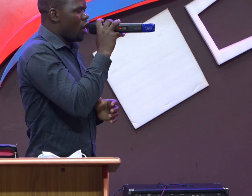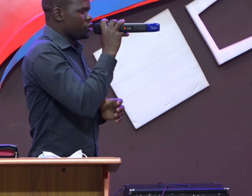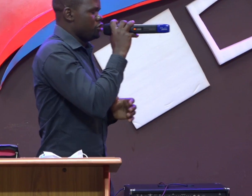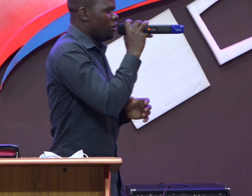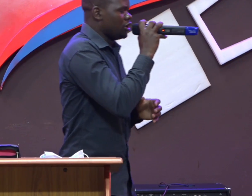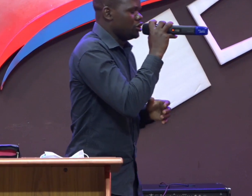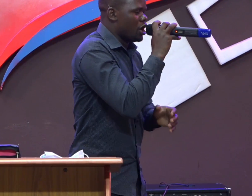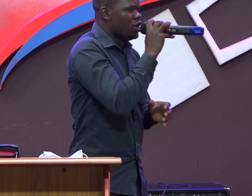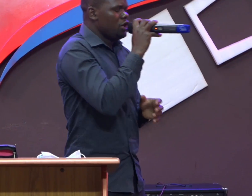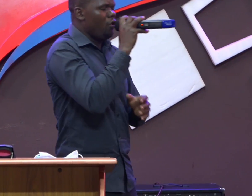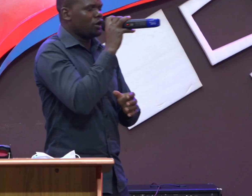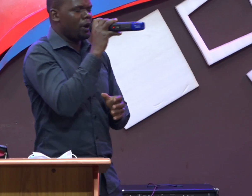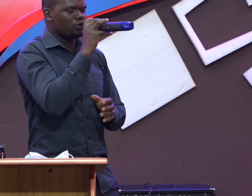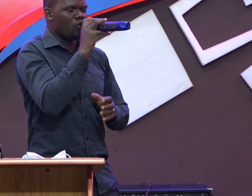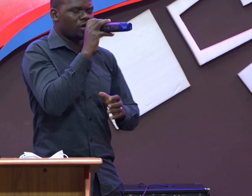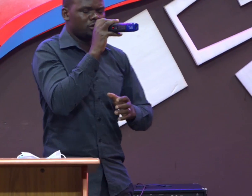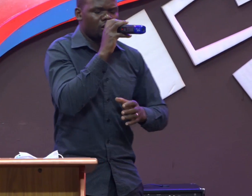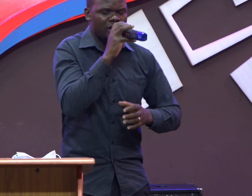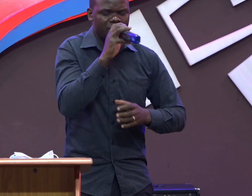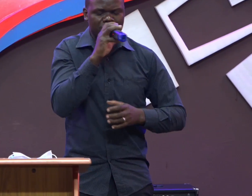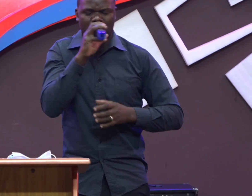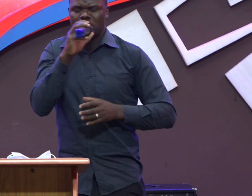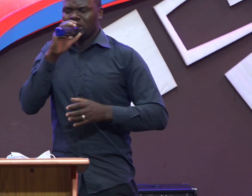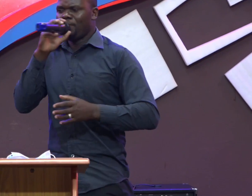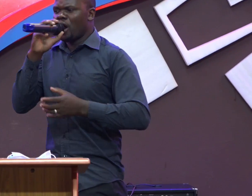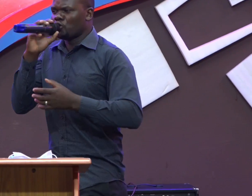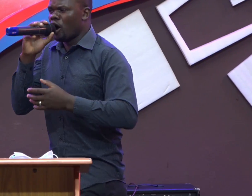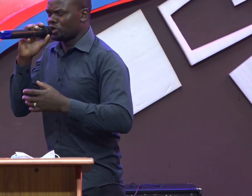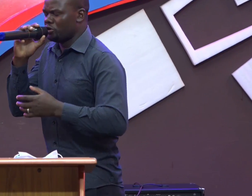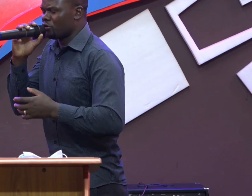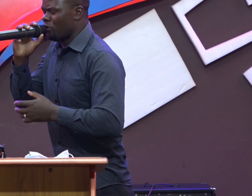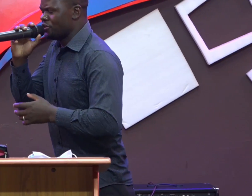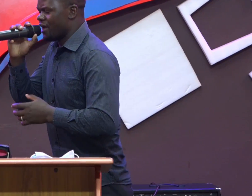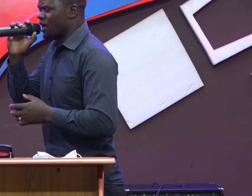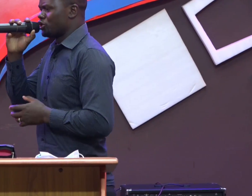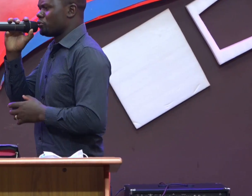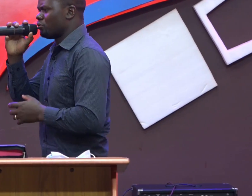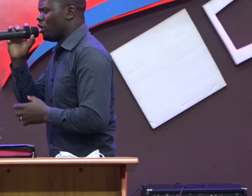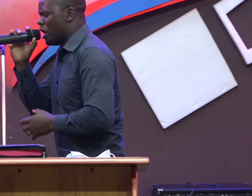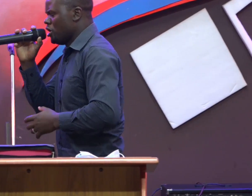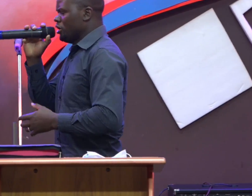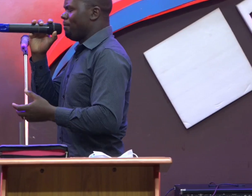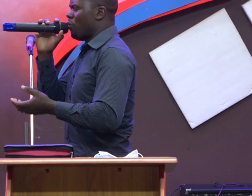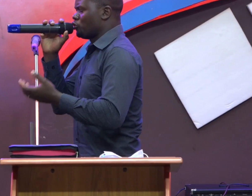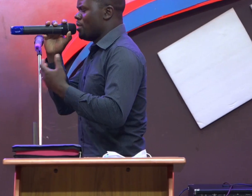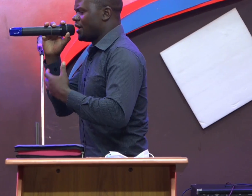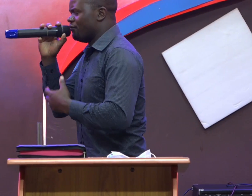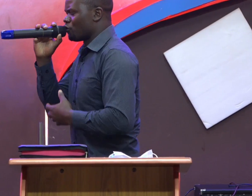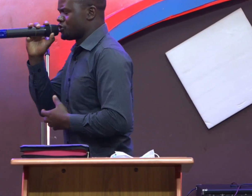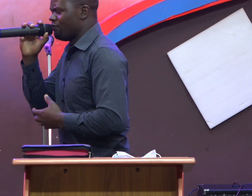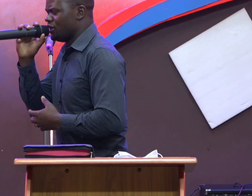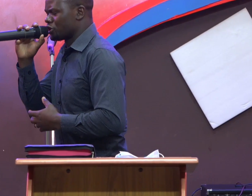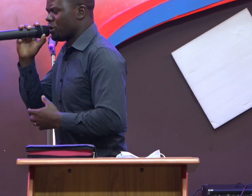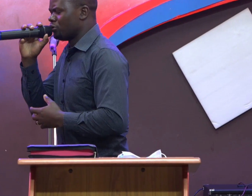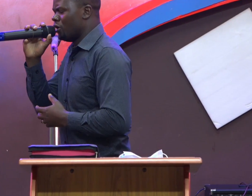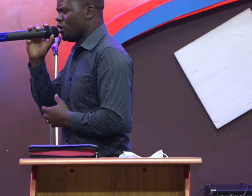power to walk in your holiness, the power to walk in your righteousness, the power to walk in your grace, Heavenly King of glory, the power to bear the